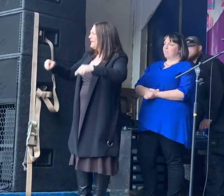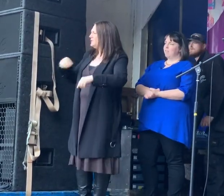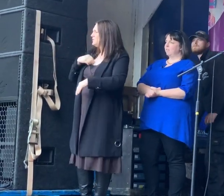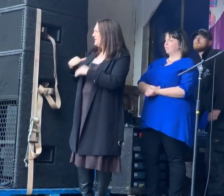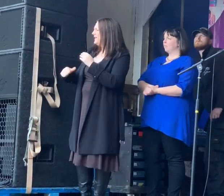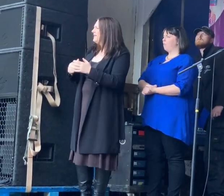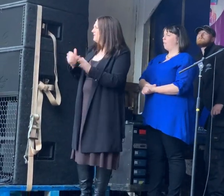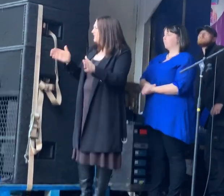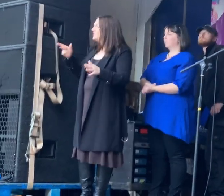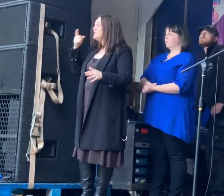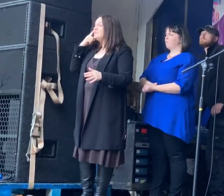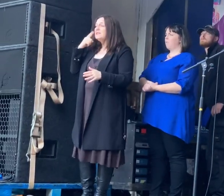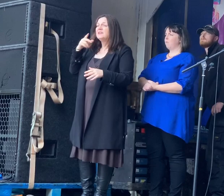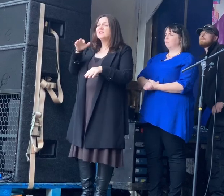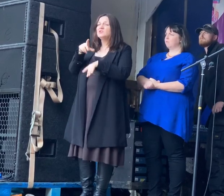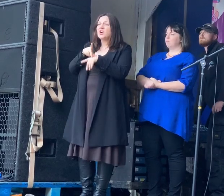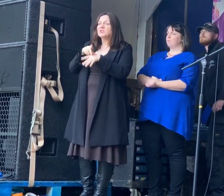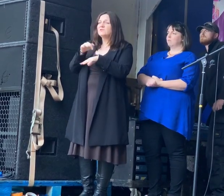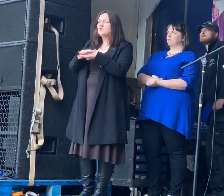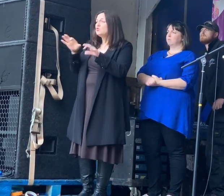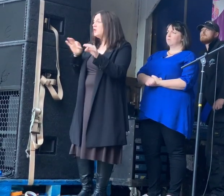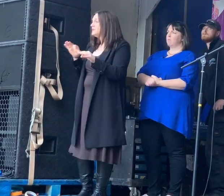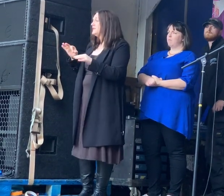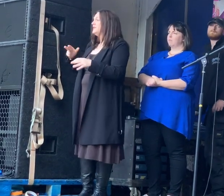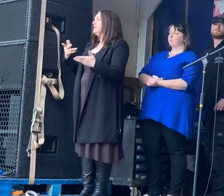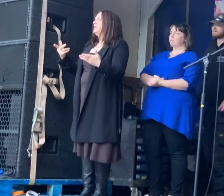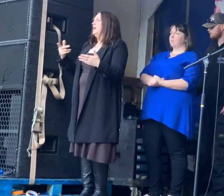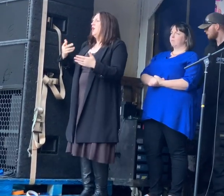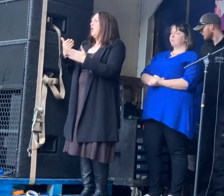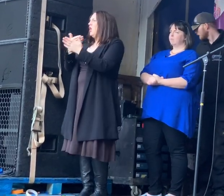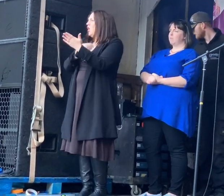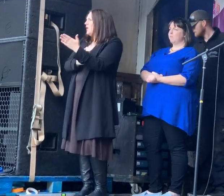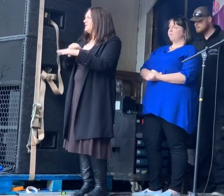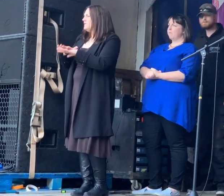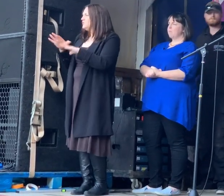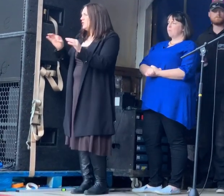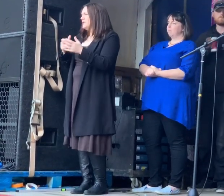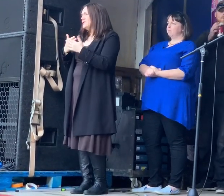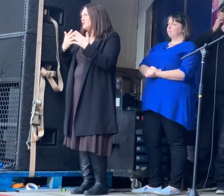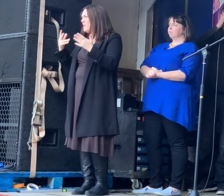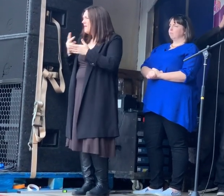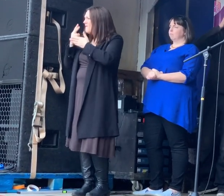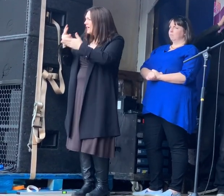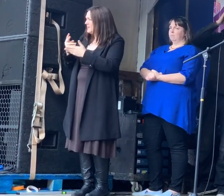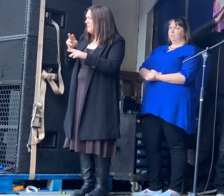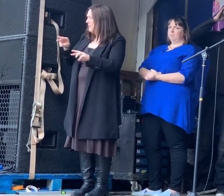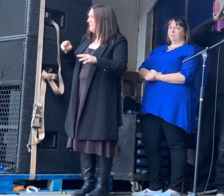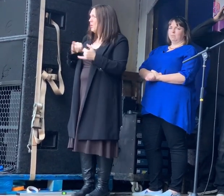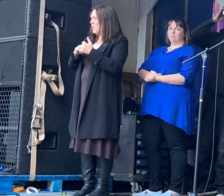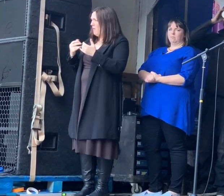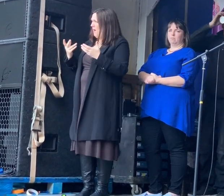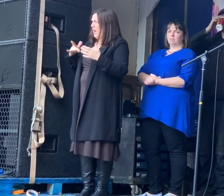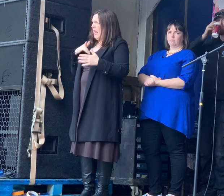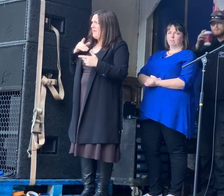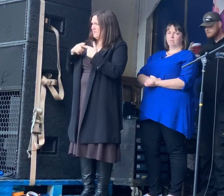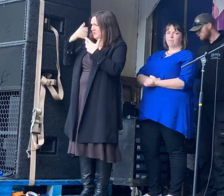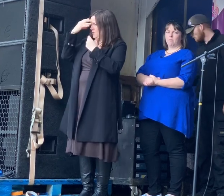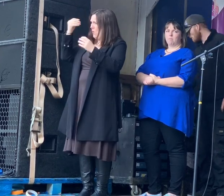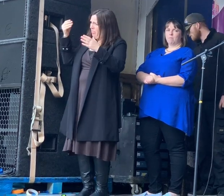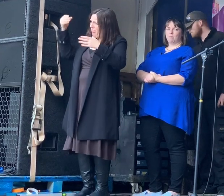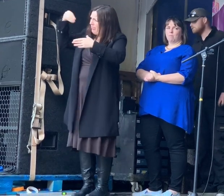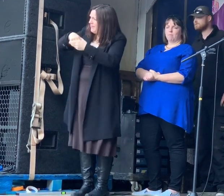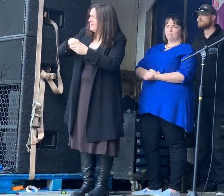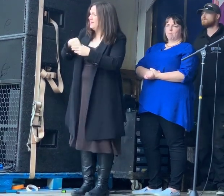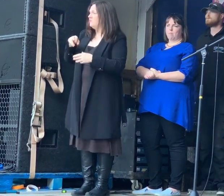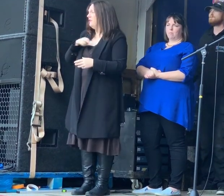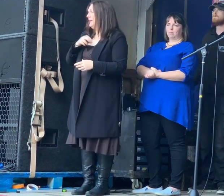I've seen people from Doctors for Choice here, Lawyers for Choice, so many volunteers, people who put their whole lives and souls into the campaign for little